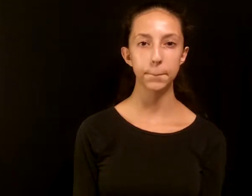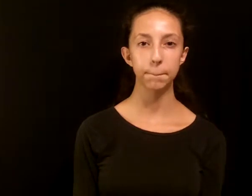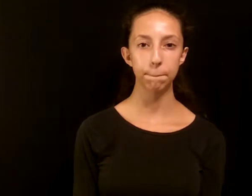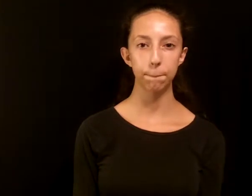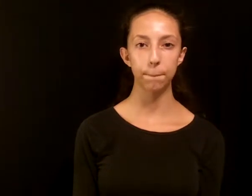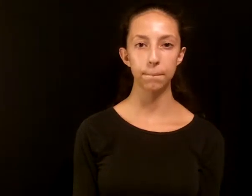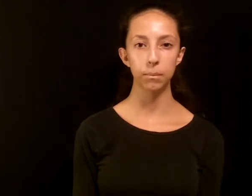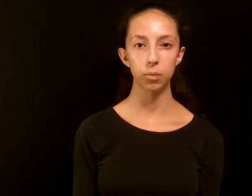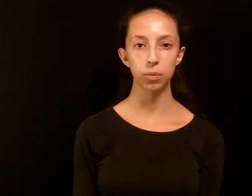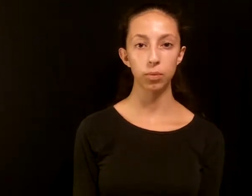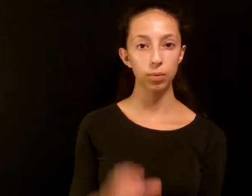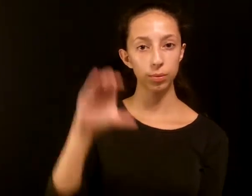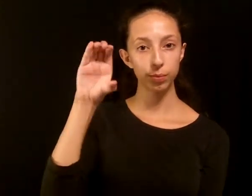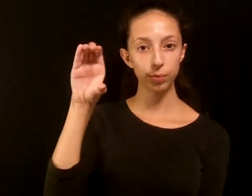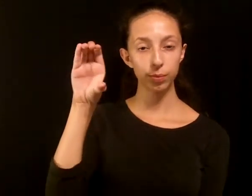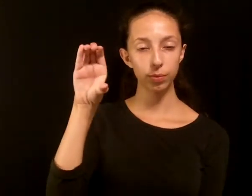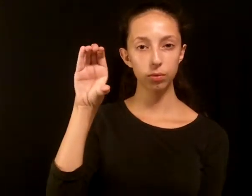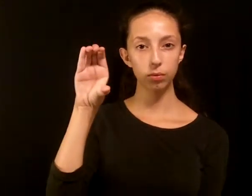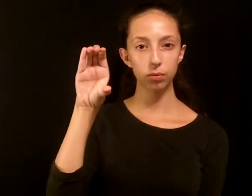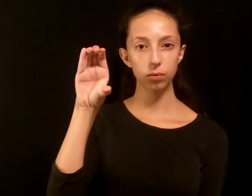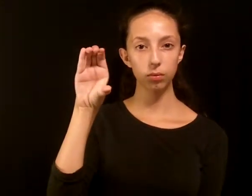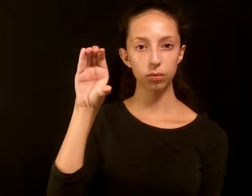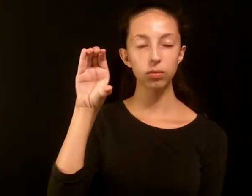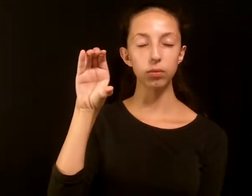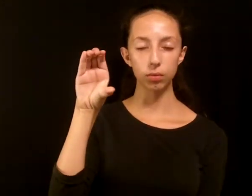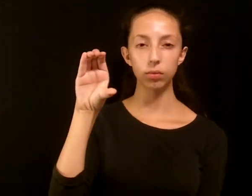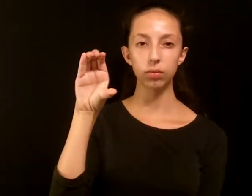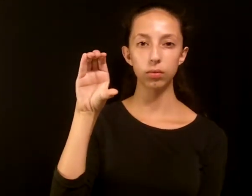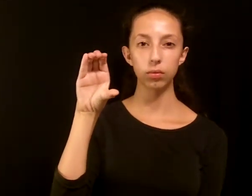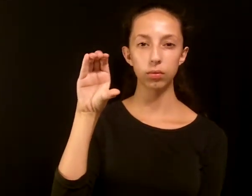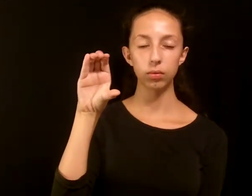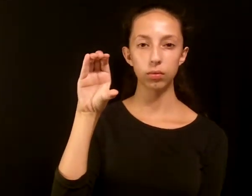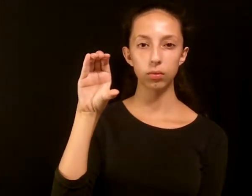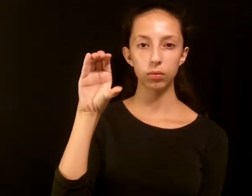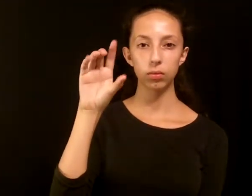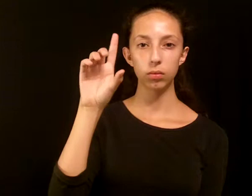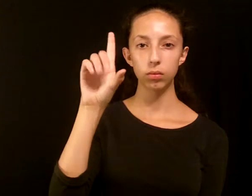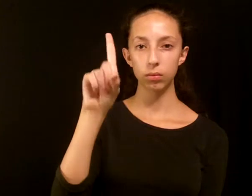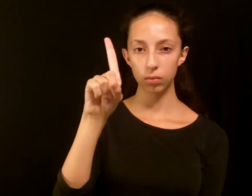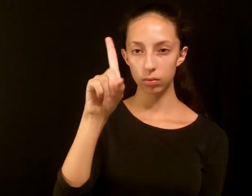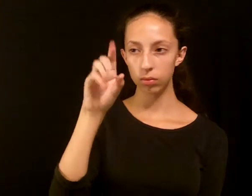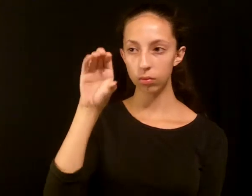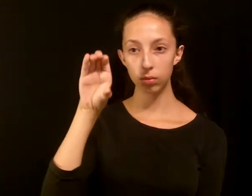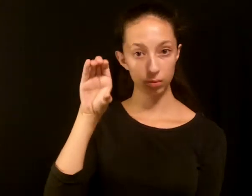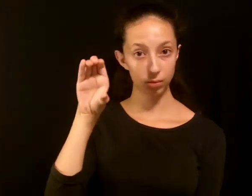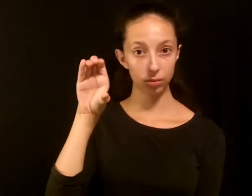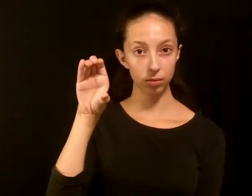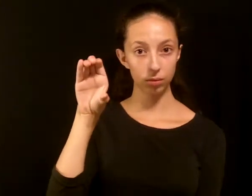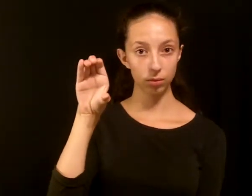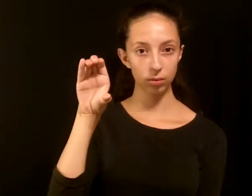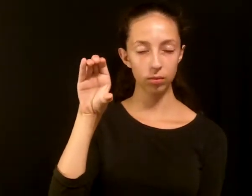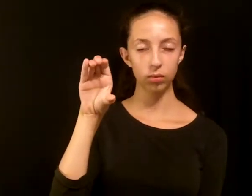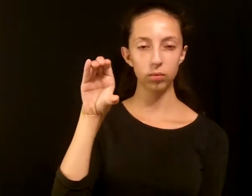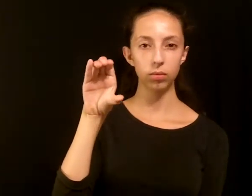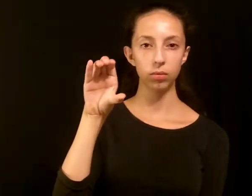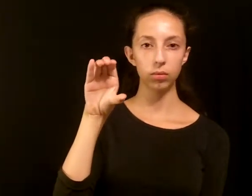century starts with a C, your hundreds are a C. 100 is 1 and then a C. 2